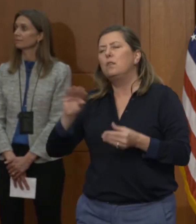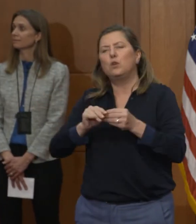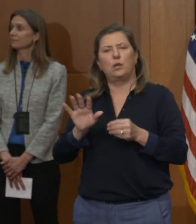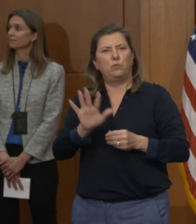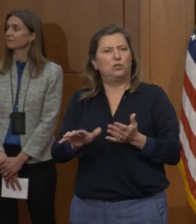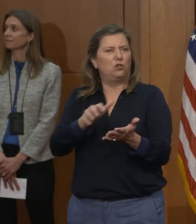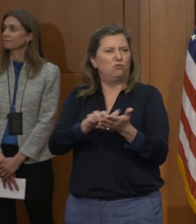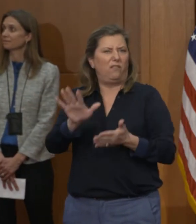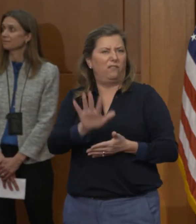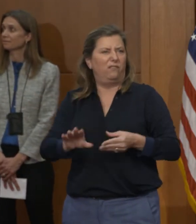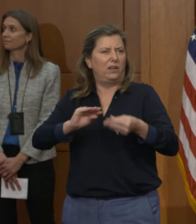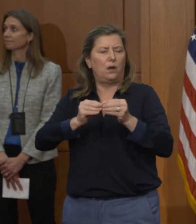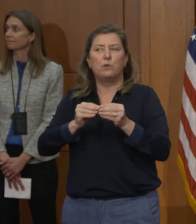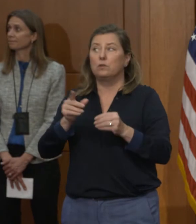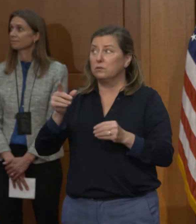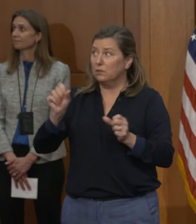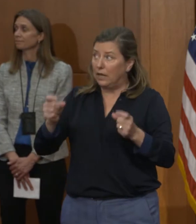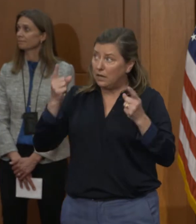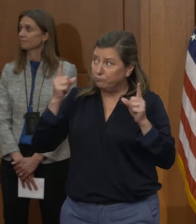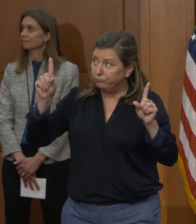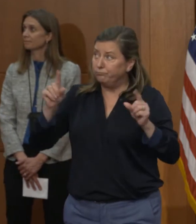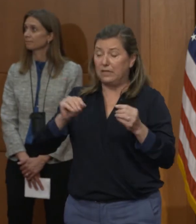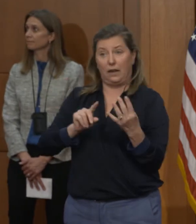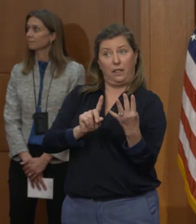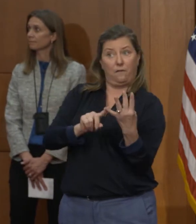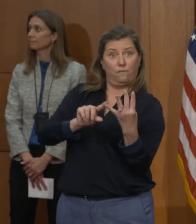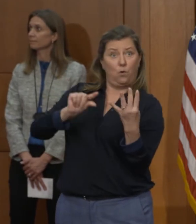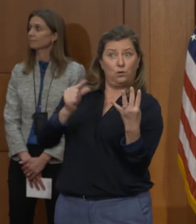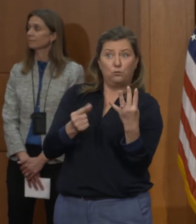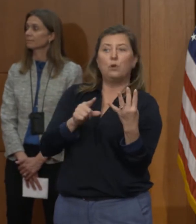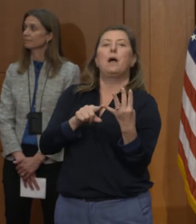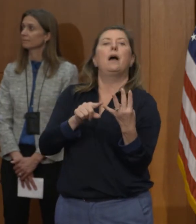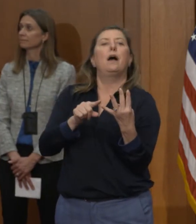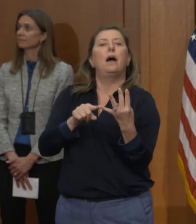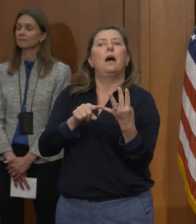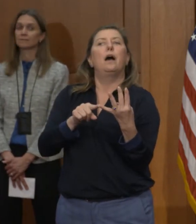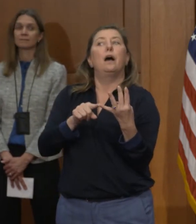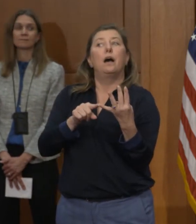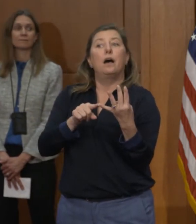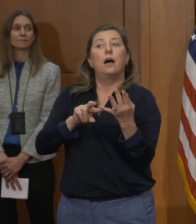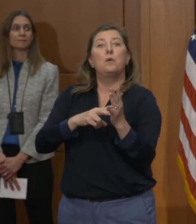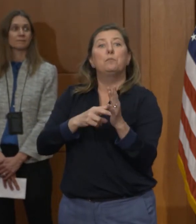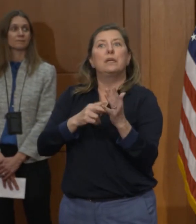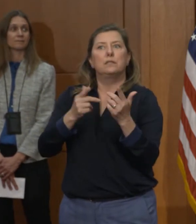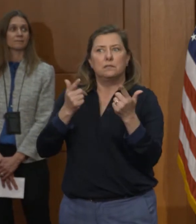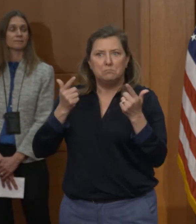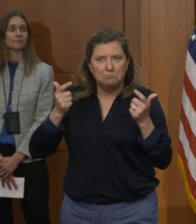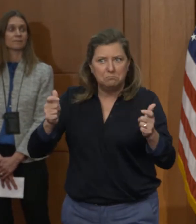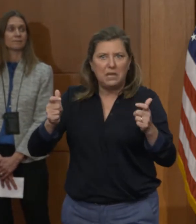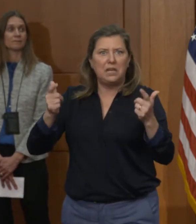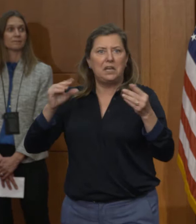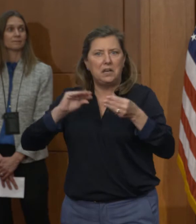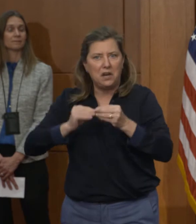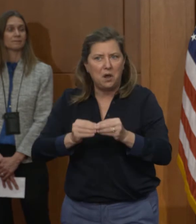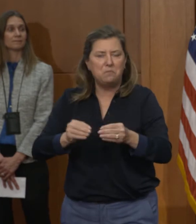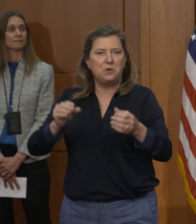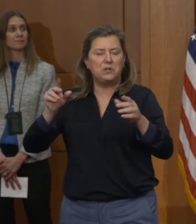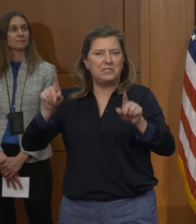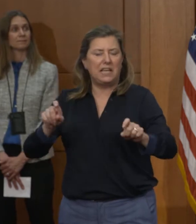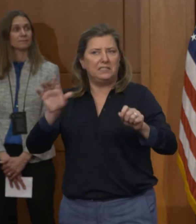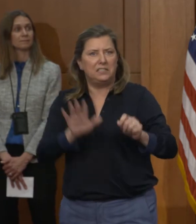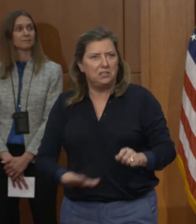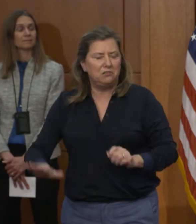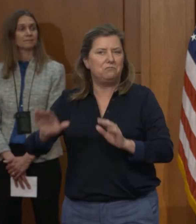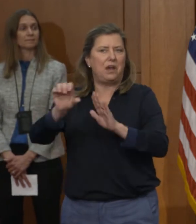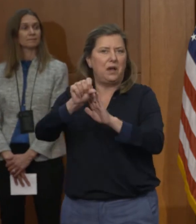estimates on how we can make this happen. In Group 4, we're really at that point where we're able to do large-scale testing across the state, and